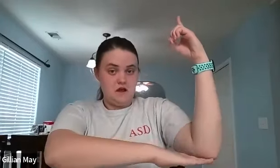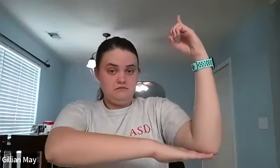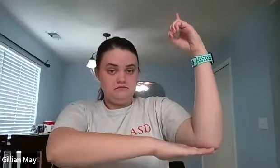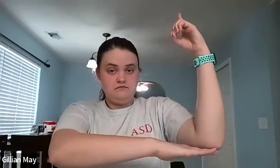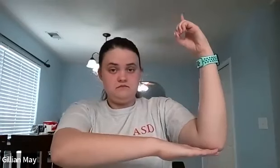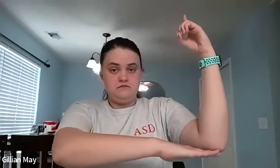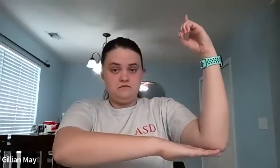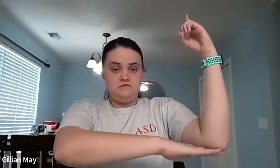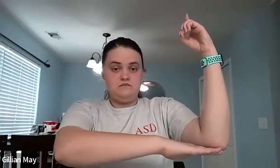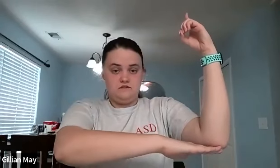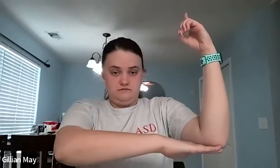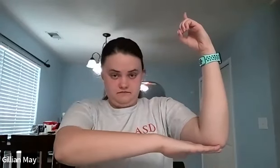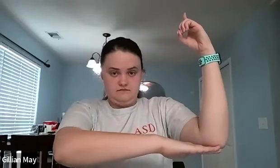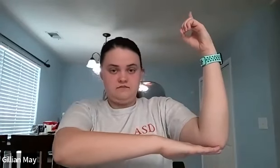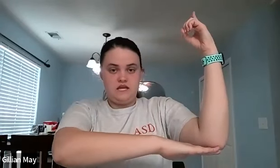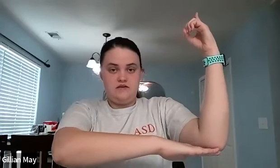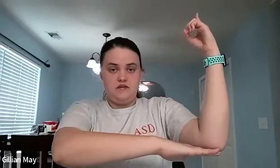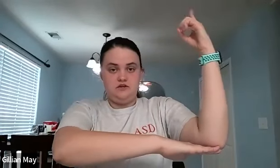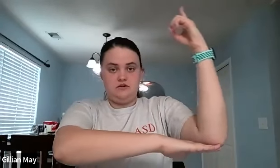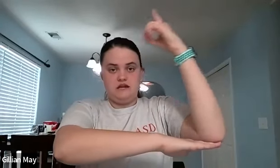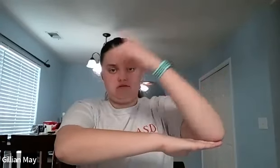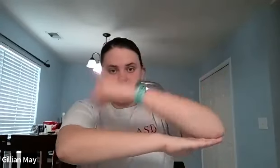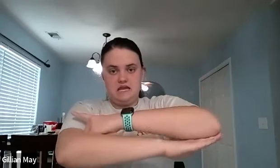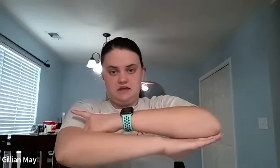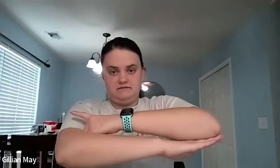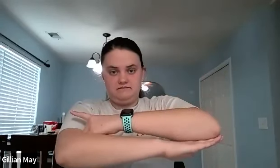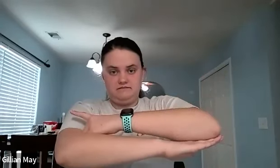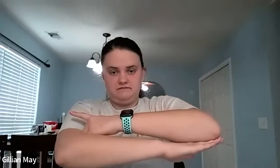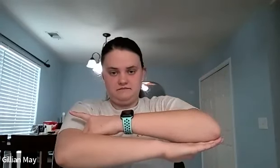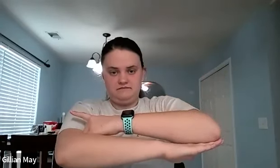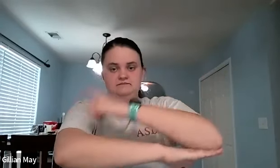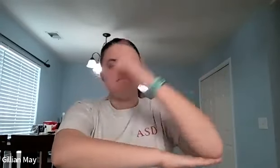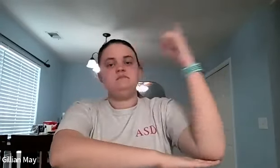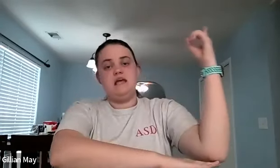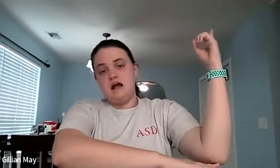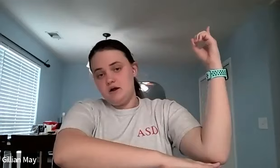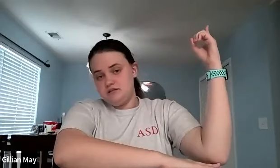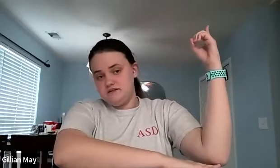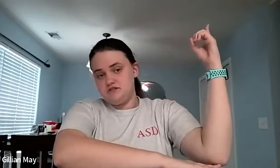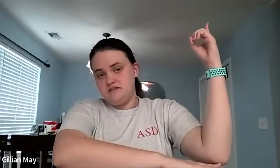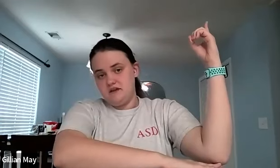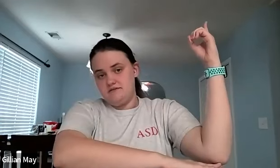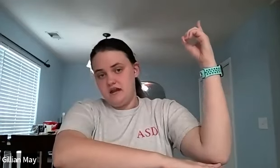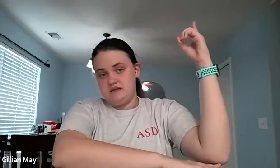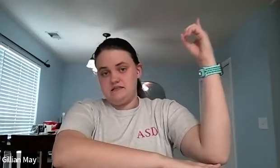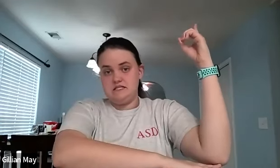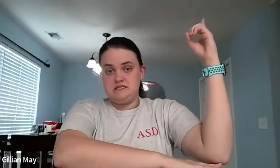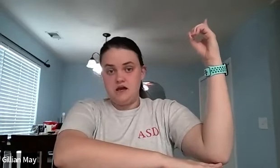top. So, and then you go down, day. And I always visually think of it as the